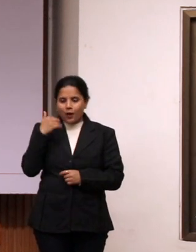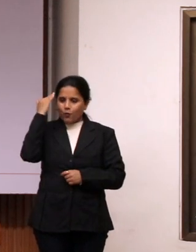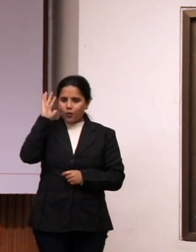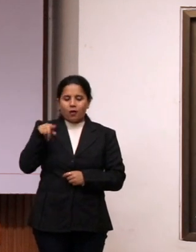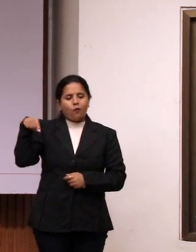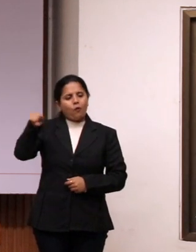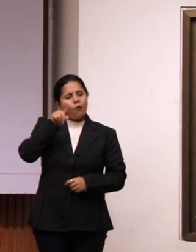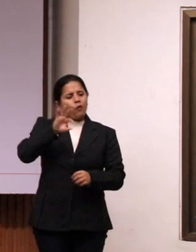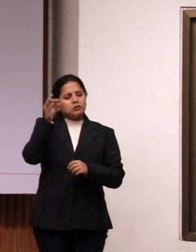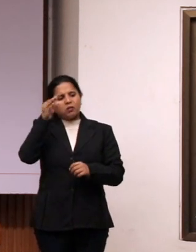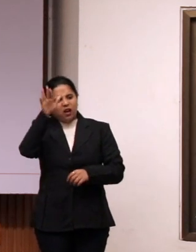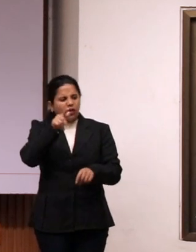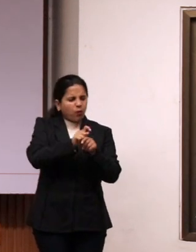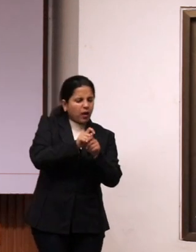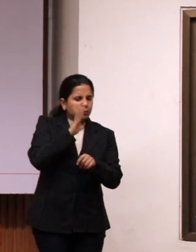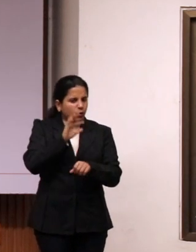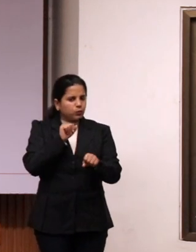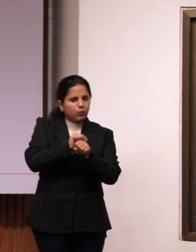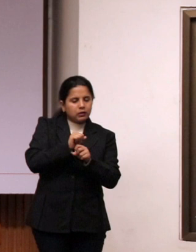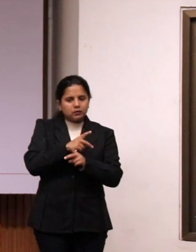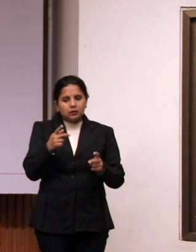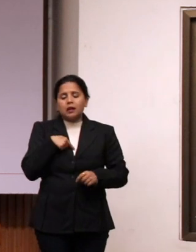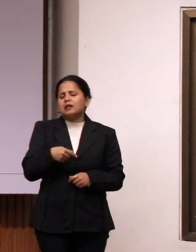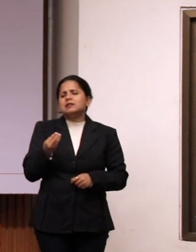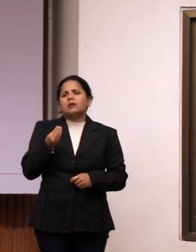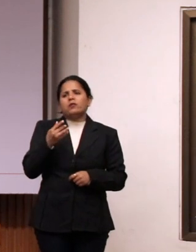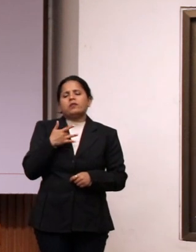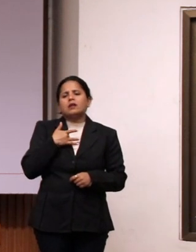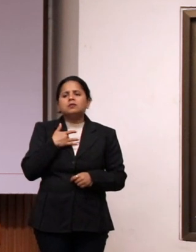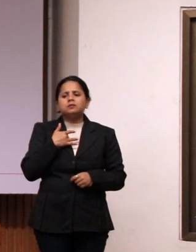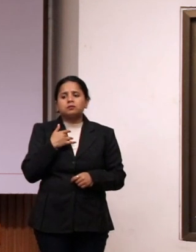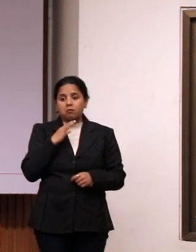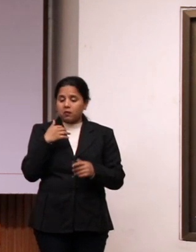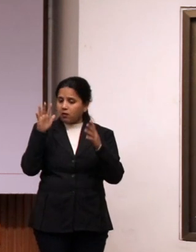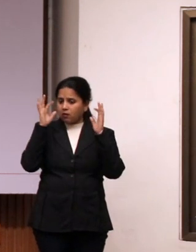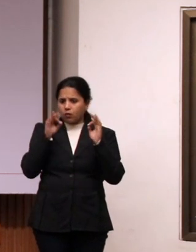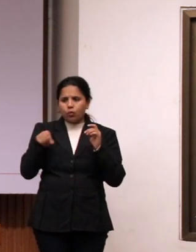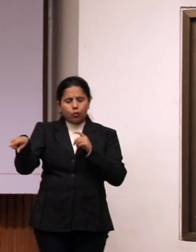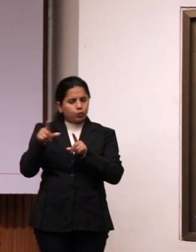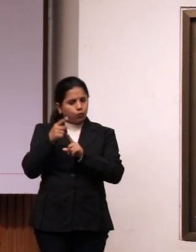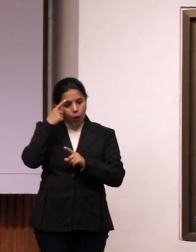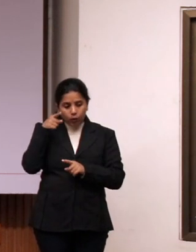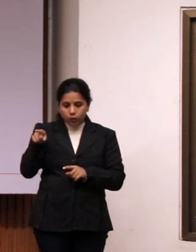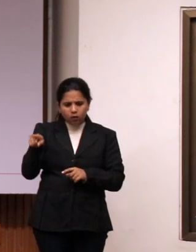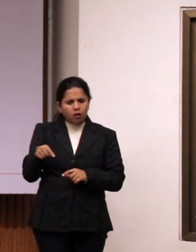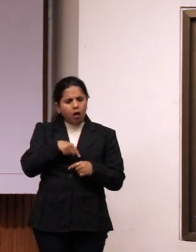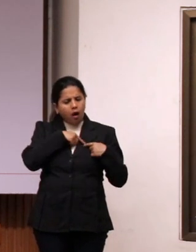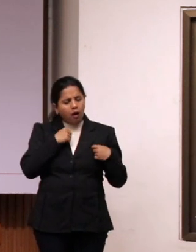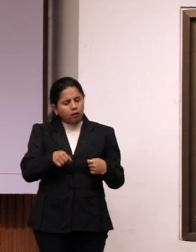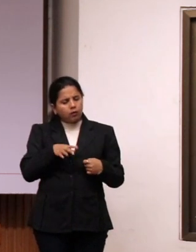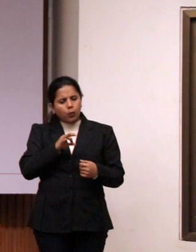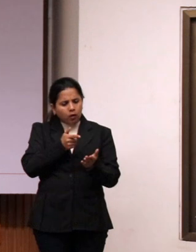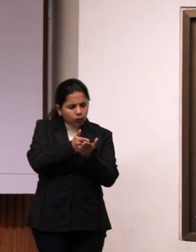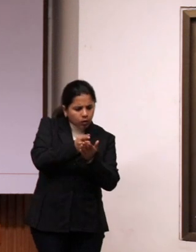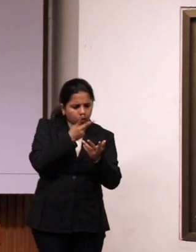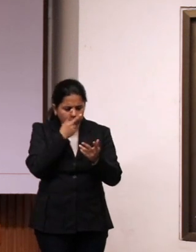he's always on some field or doing some important work. And this is something like I really appreciate taking your time, because for you, your heart lies in the field, you